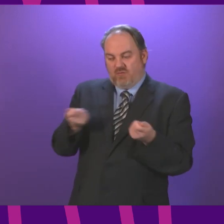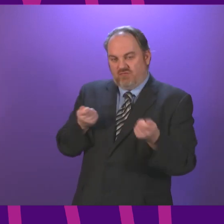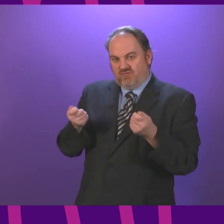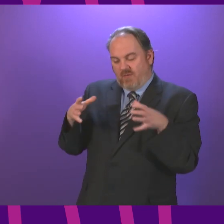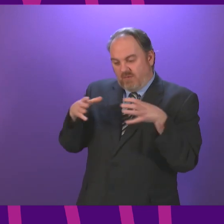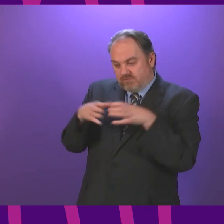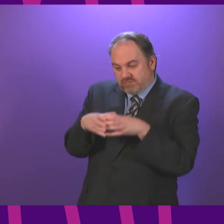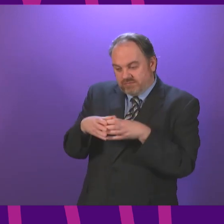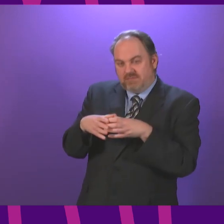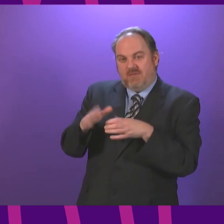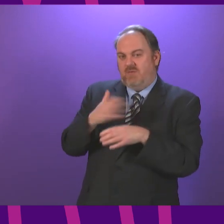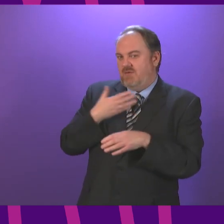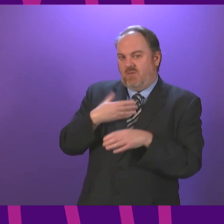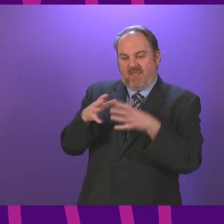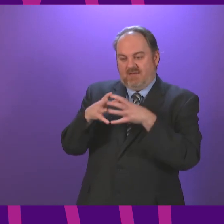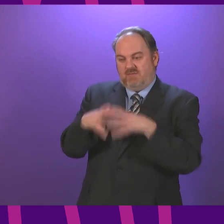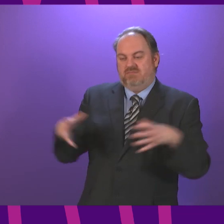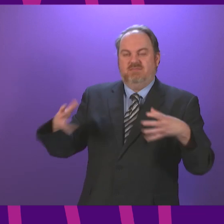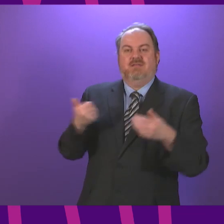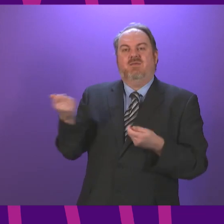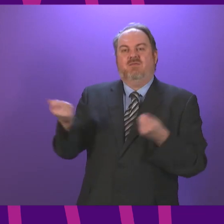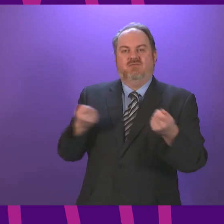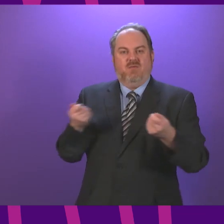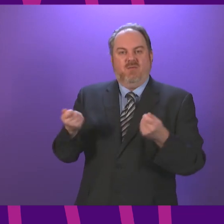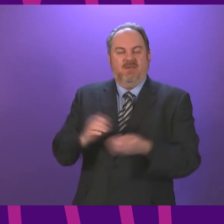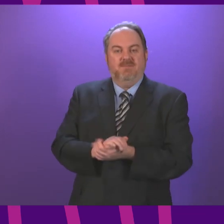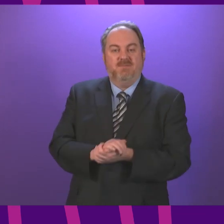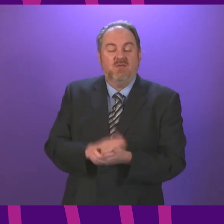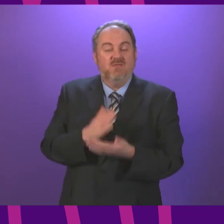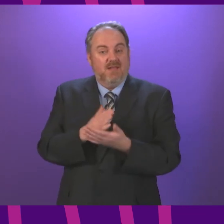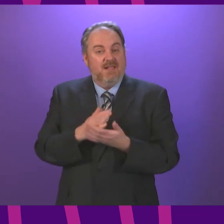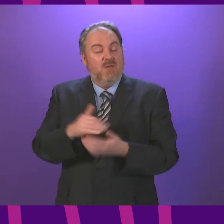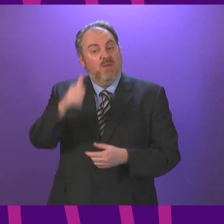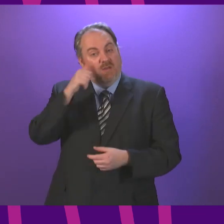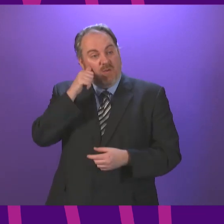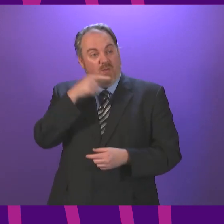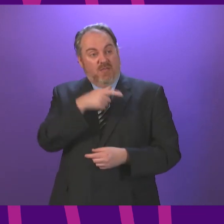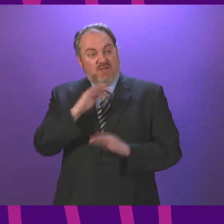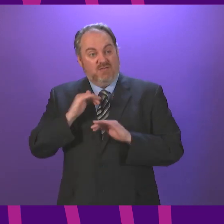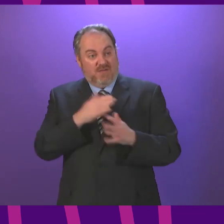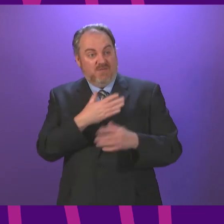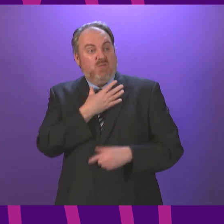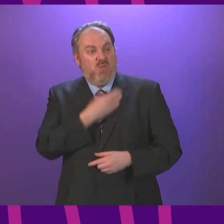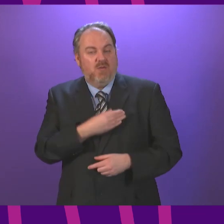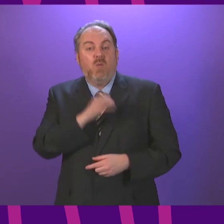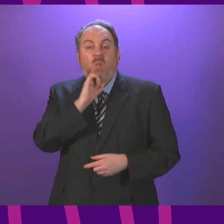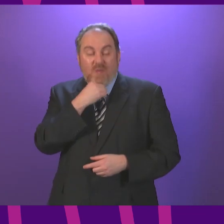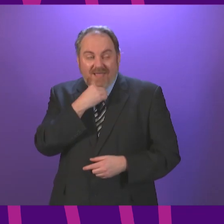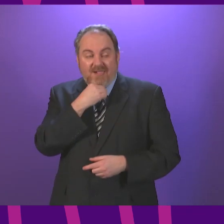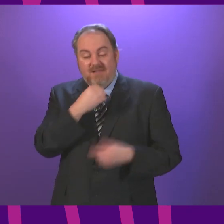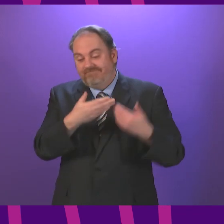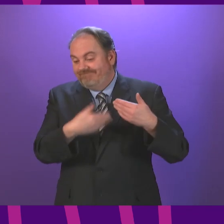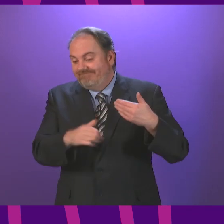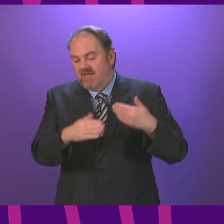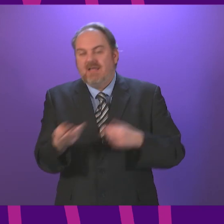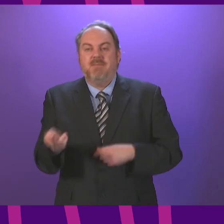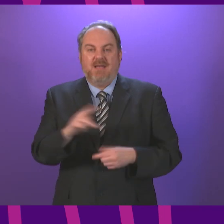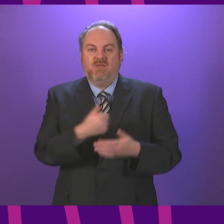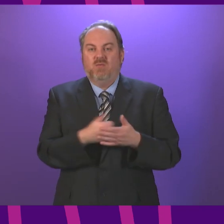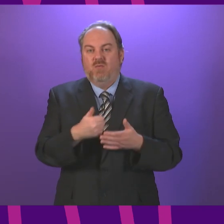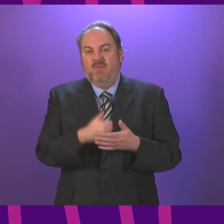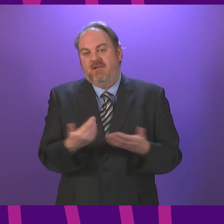back to normality and have services like the ones Alec Rowley talks about operating normally again. Ruth McGuire to be followed by